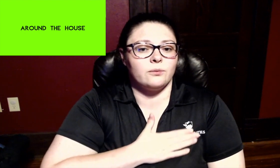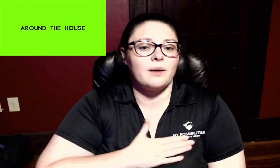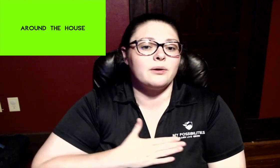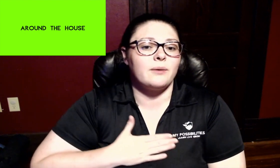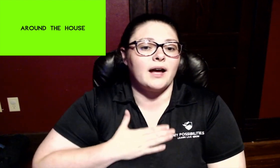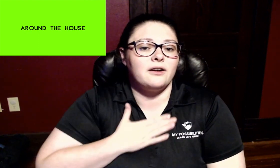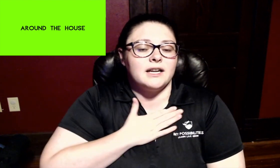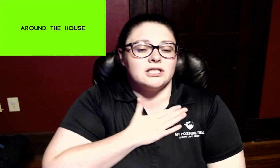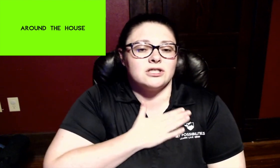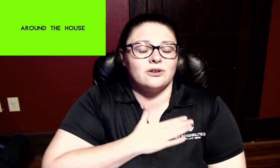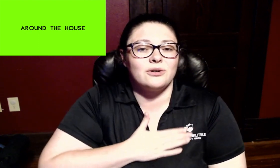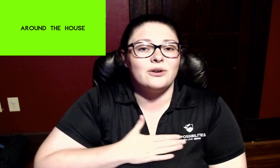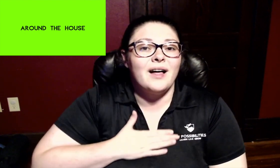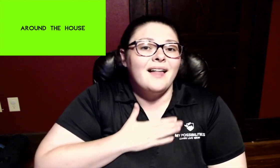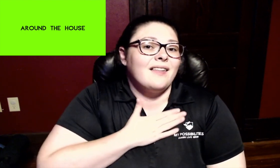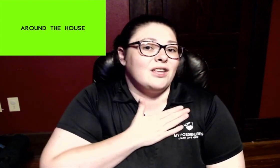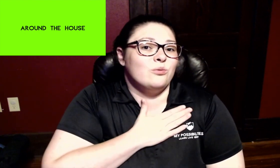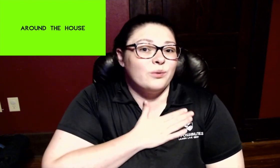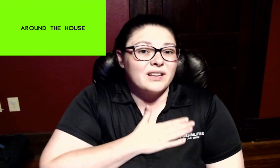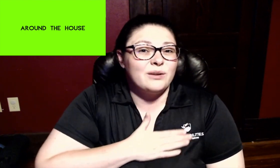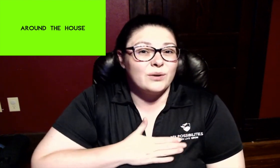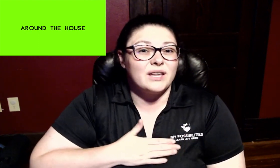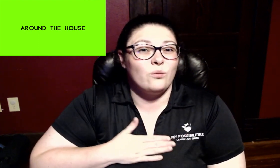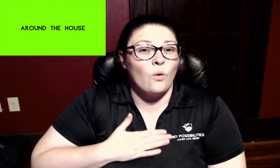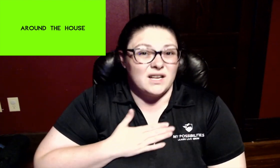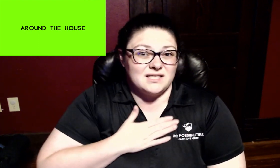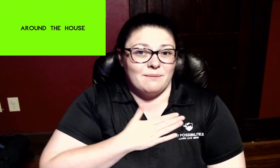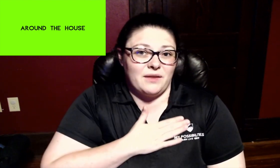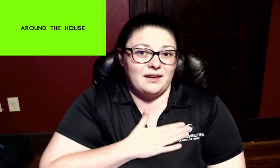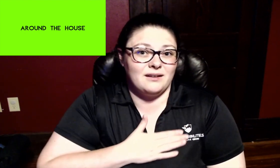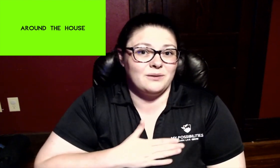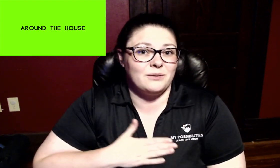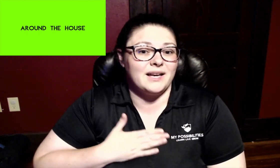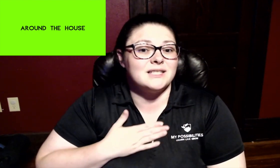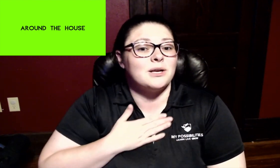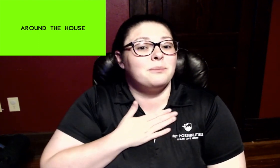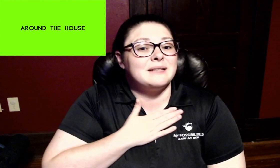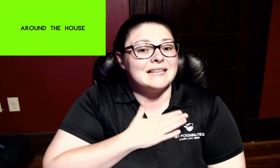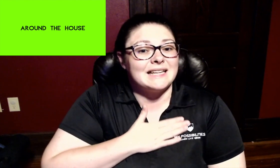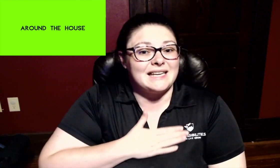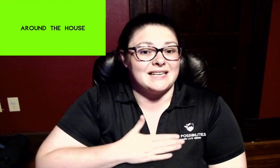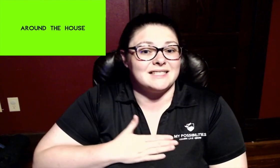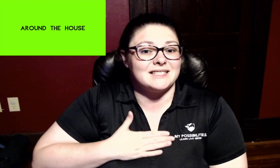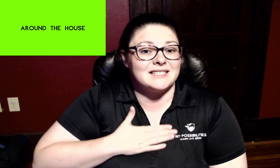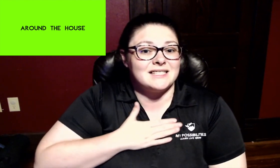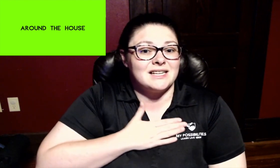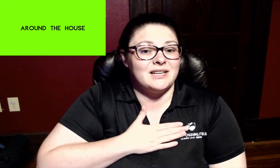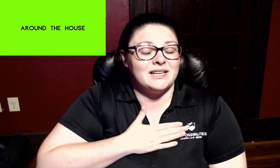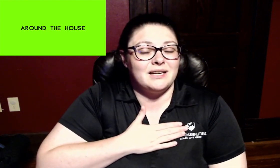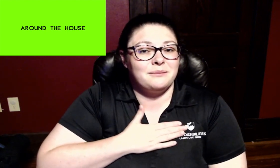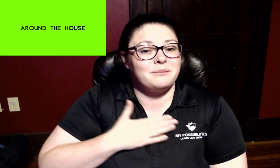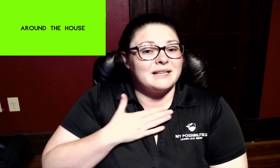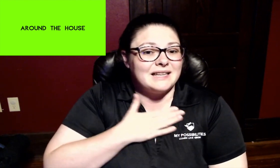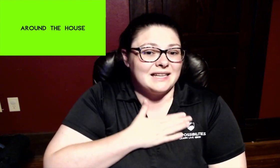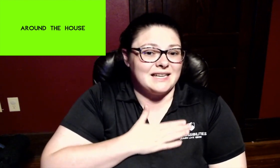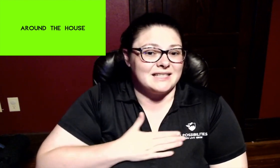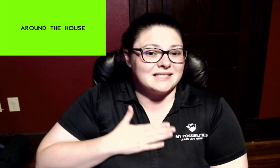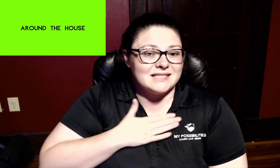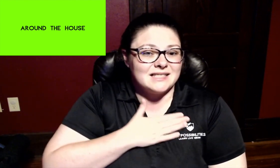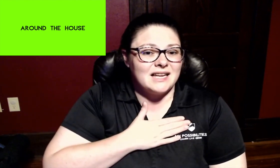it around in a circle like you really, really want something, right? So please, please.